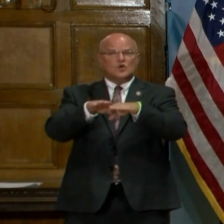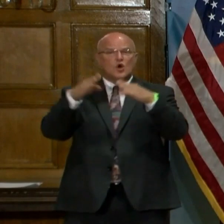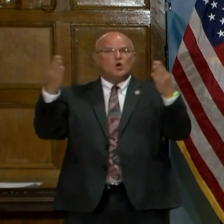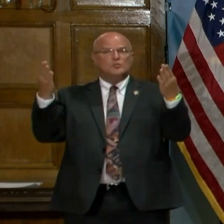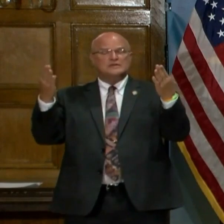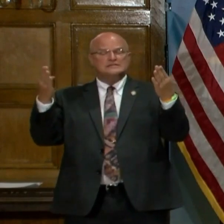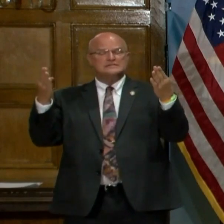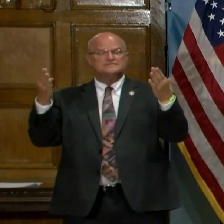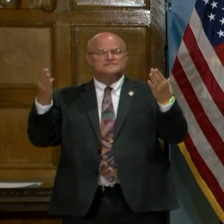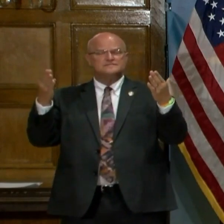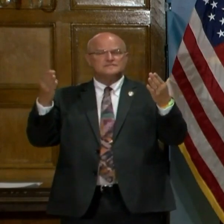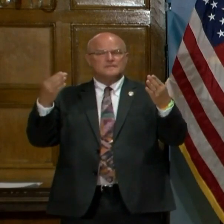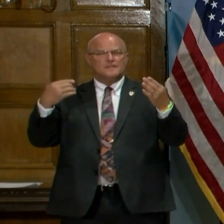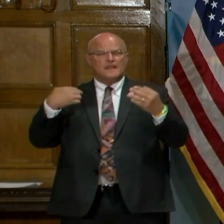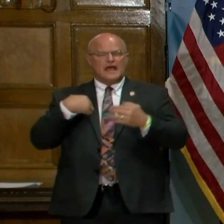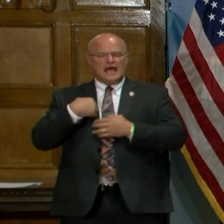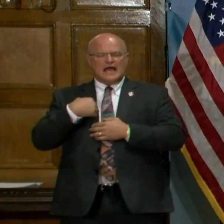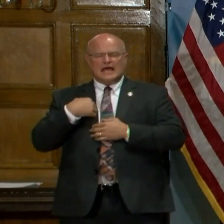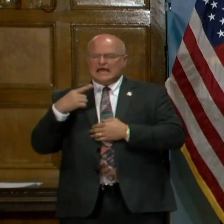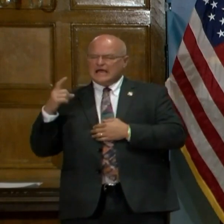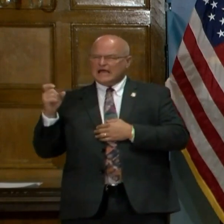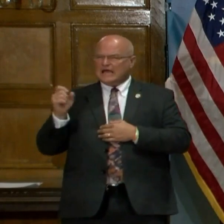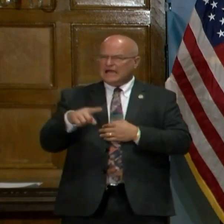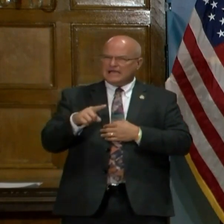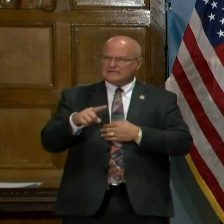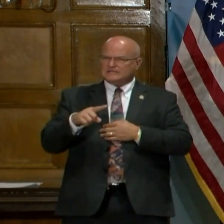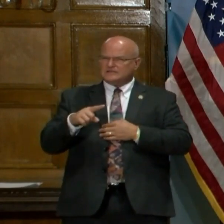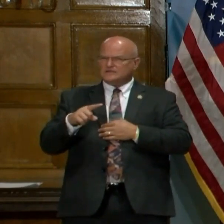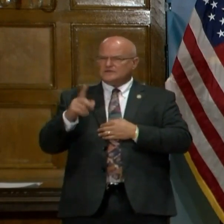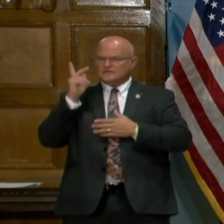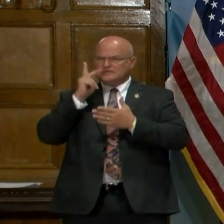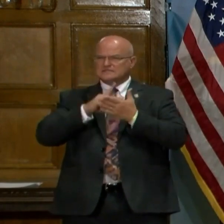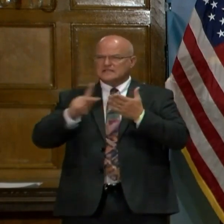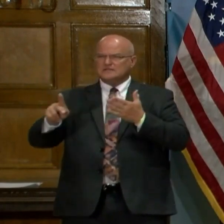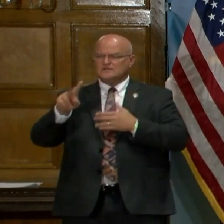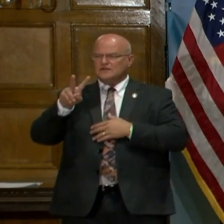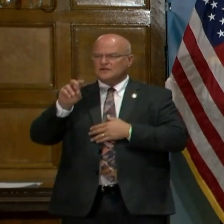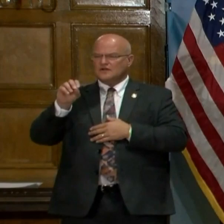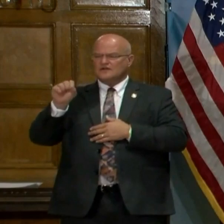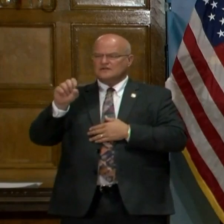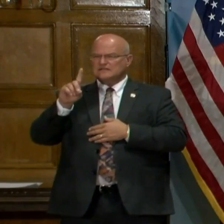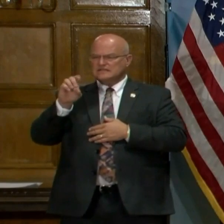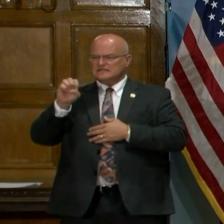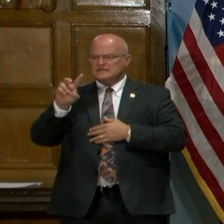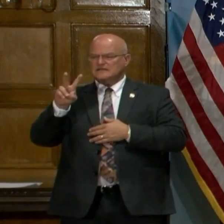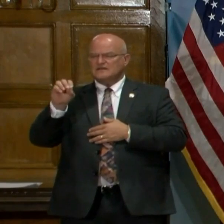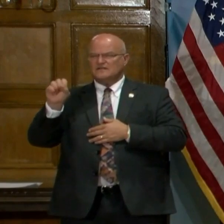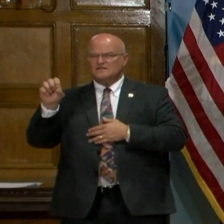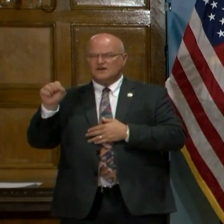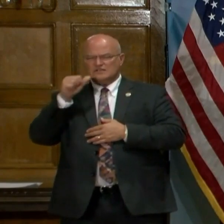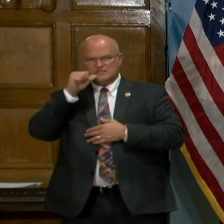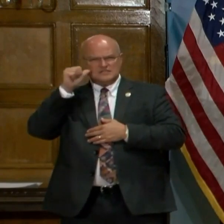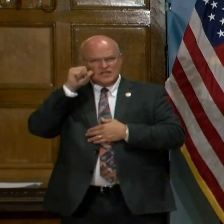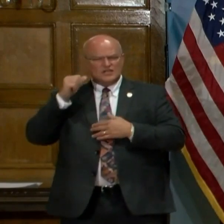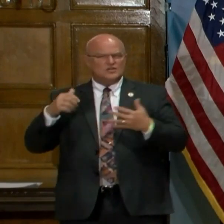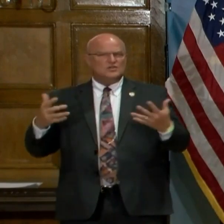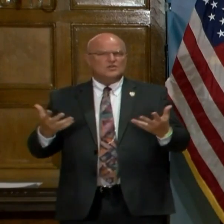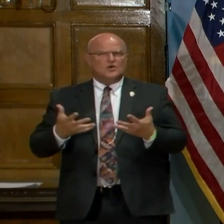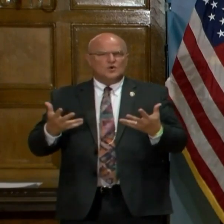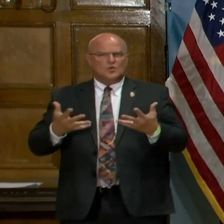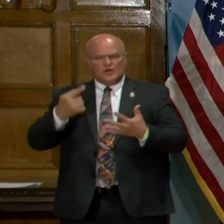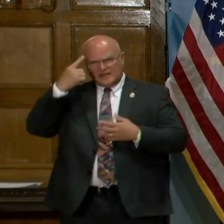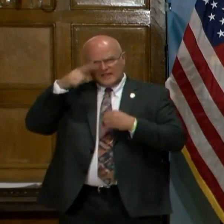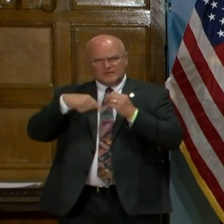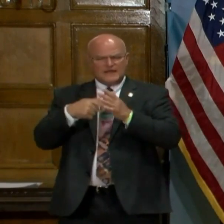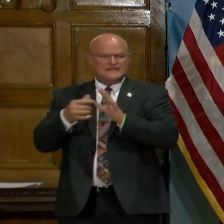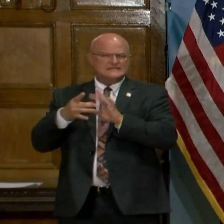openings. I know I'd asked you about similar comments from Secretary DeVos yesterday. Just want to see what do you think